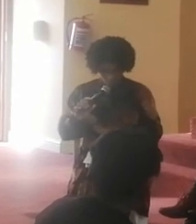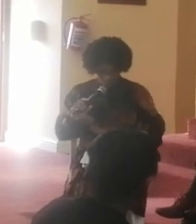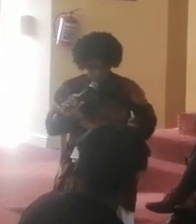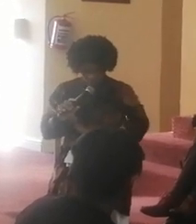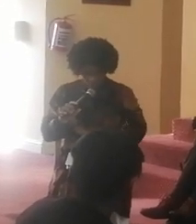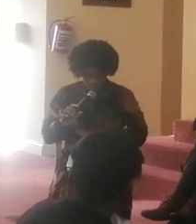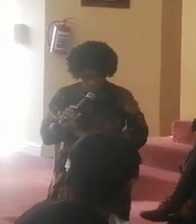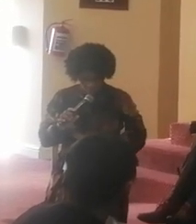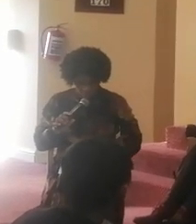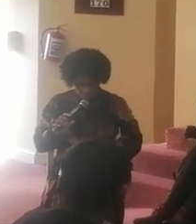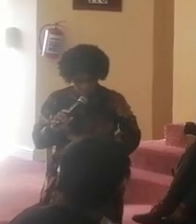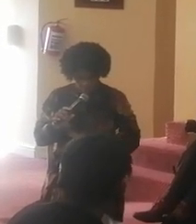with the verse